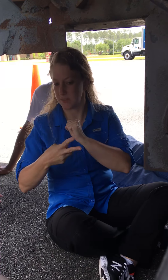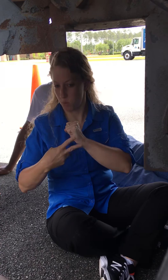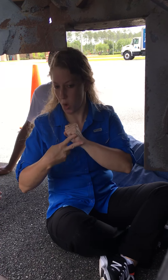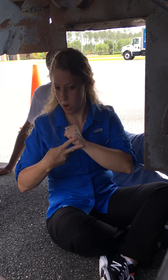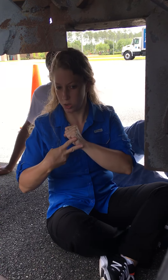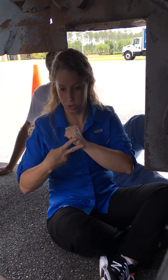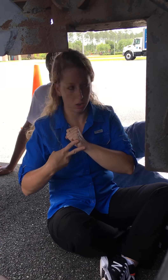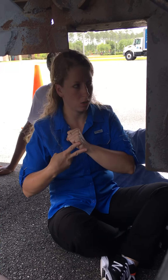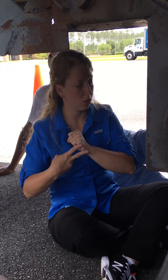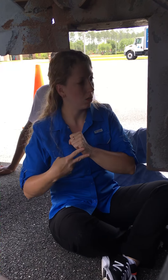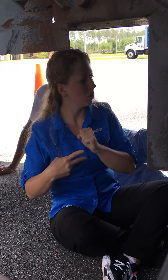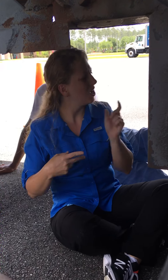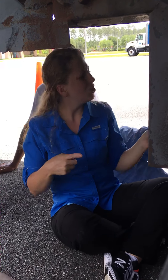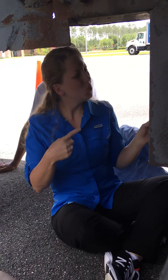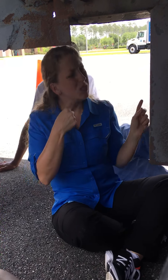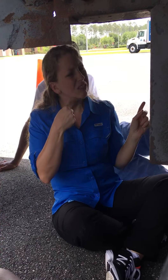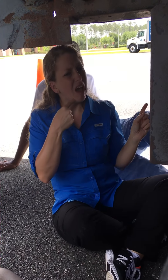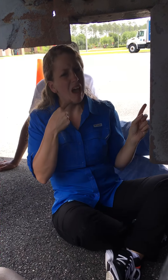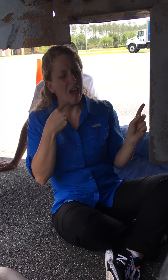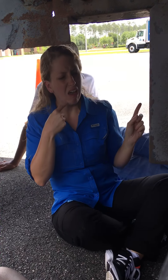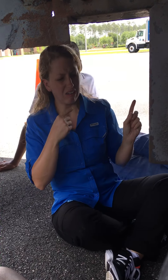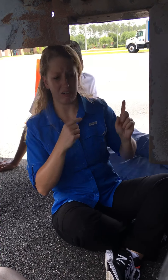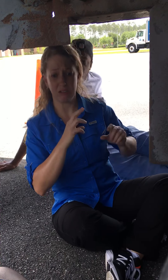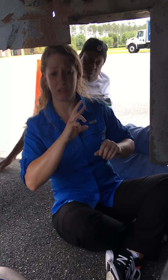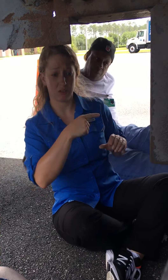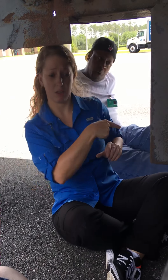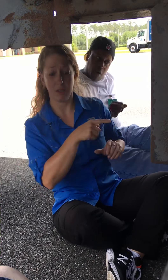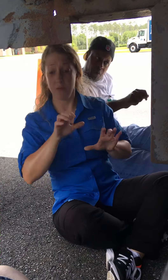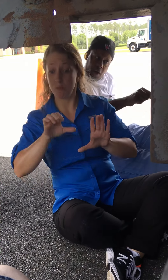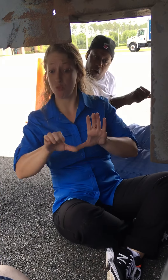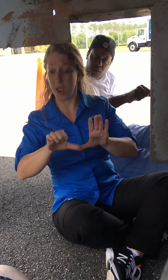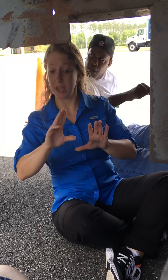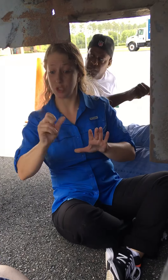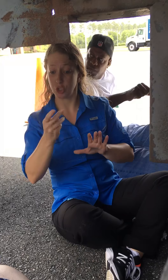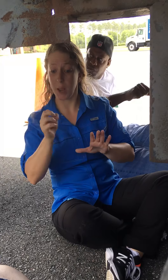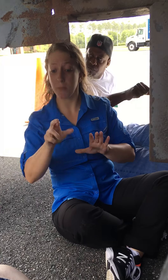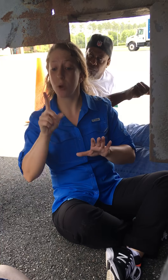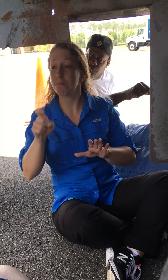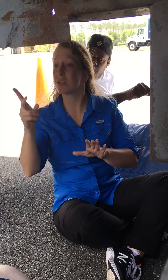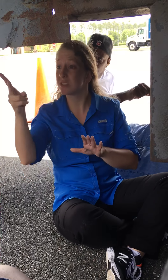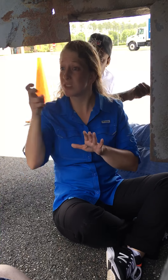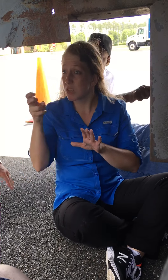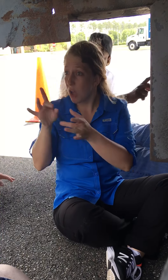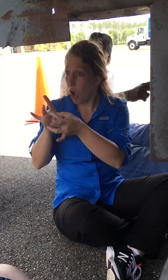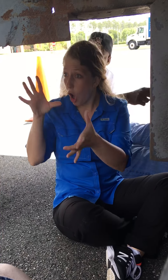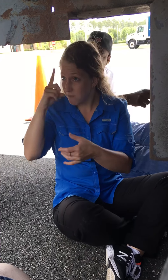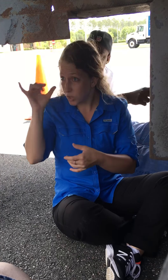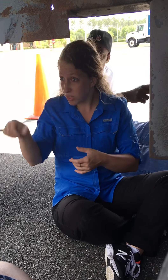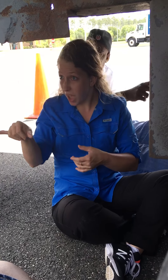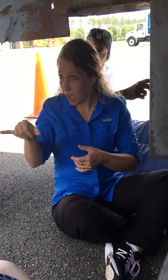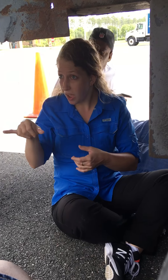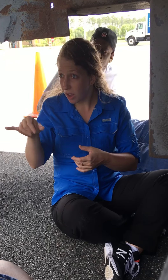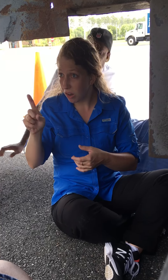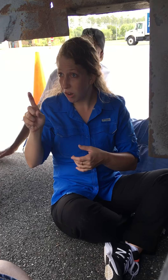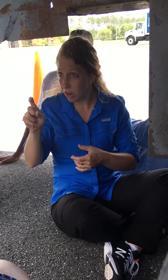And didn't you say on one of these, we gotta take the part brake off, right? It's On these, on the dual. you don't have to actually do it, but